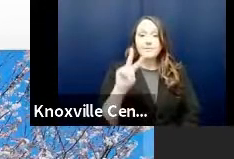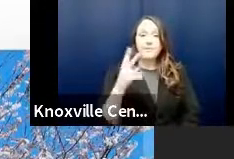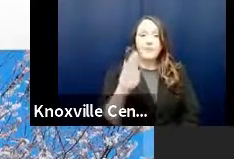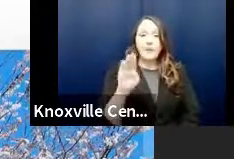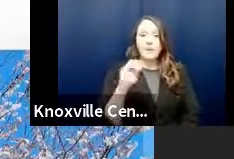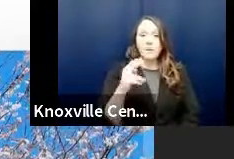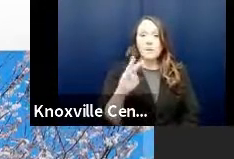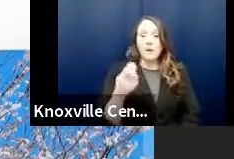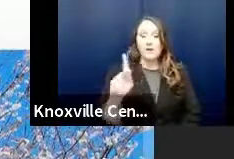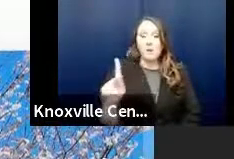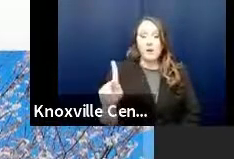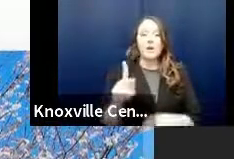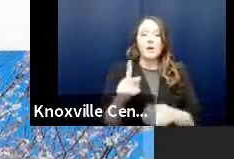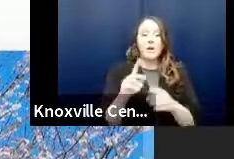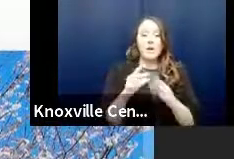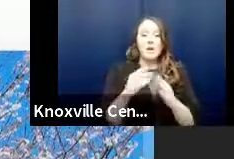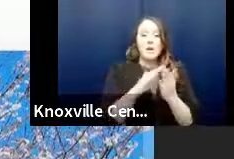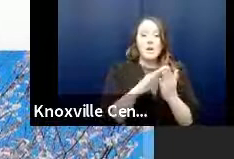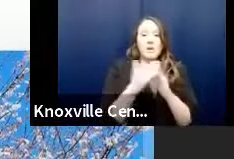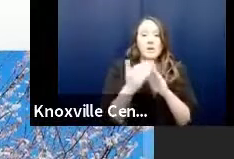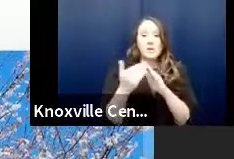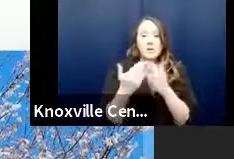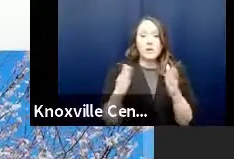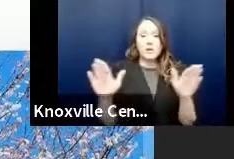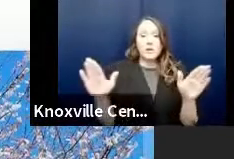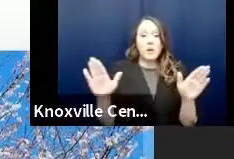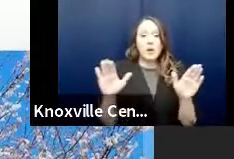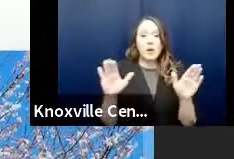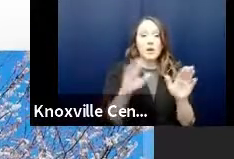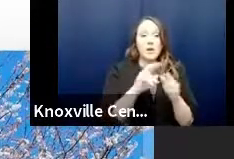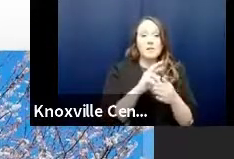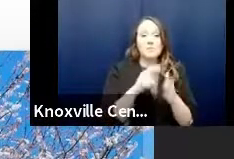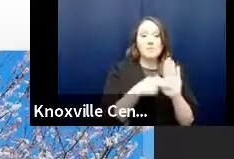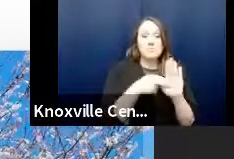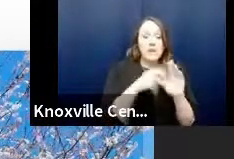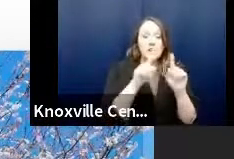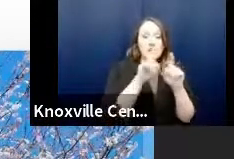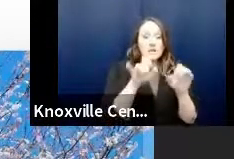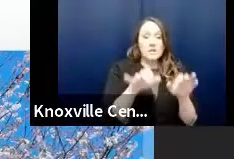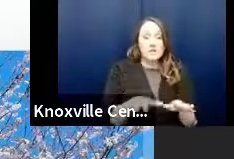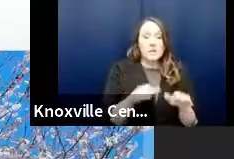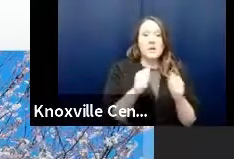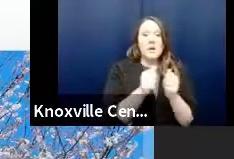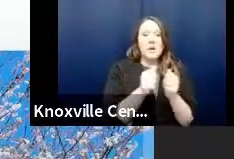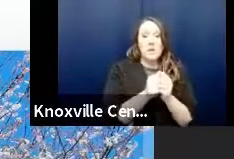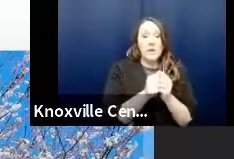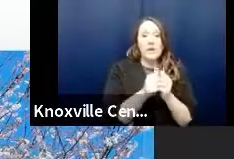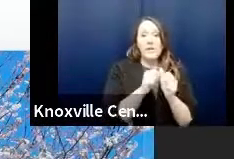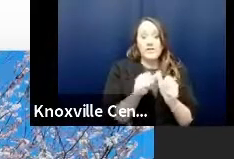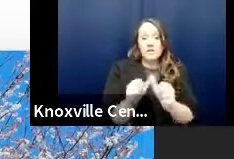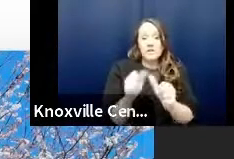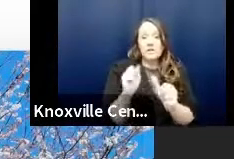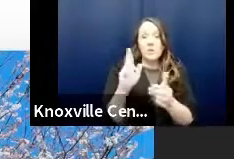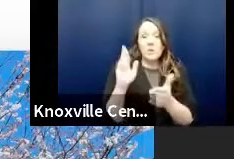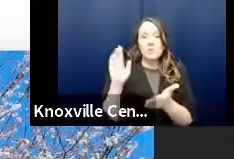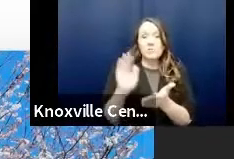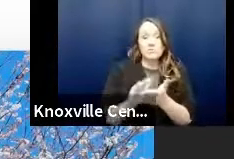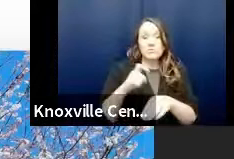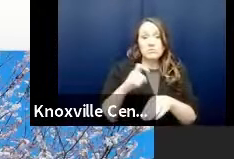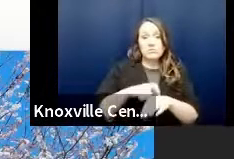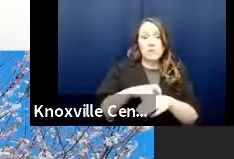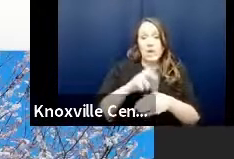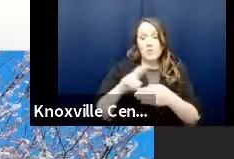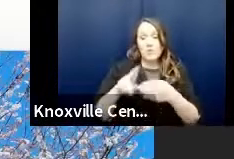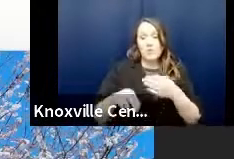benchmark, community-wide sustained and increased diagnostic testing with consistent or decreased test resulting